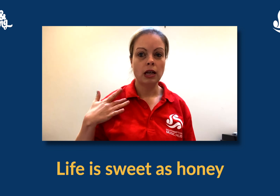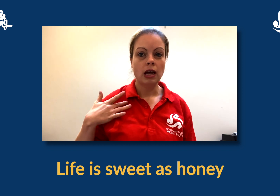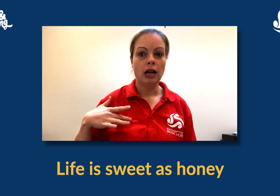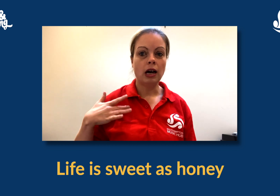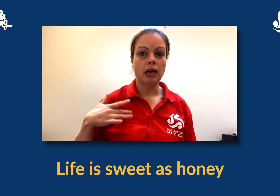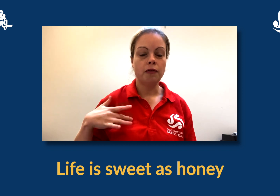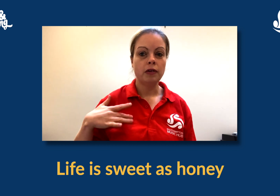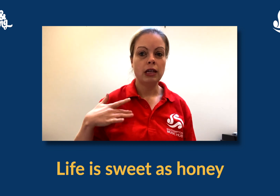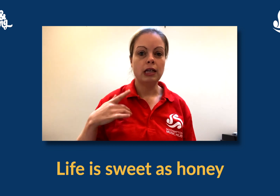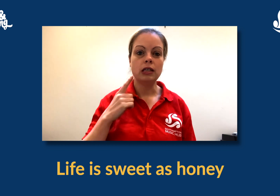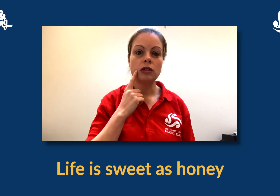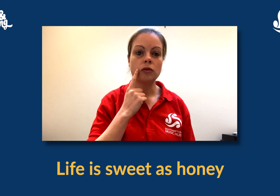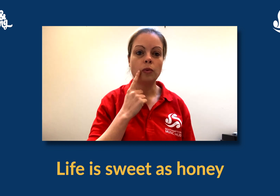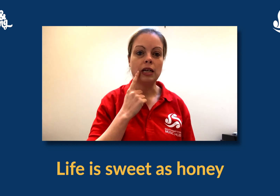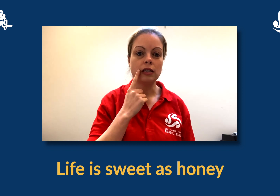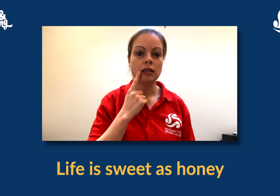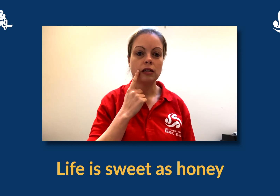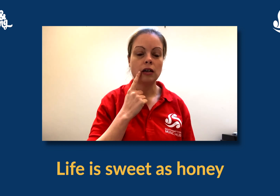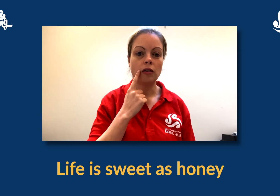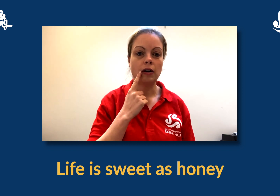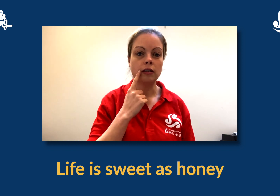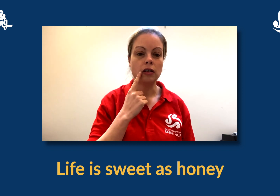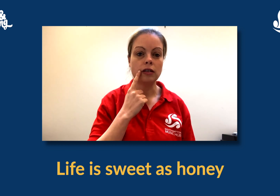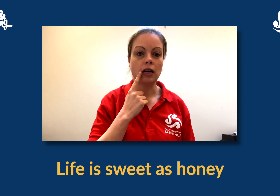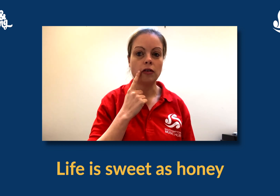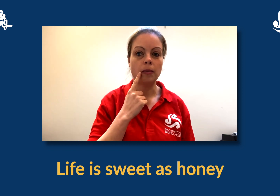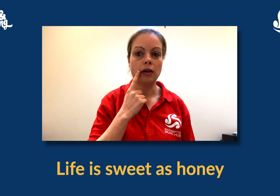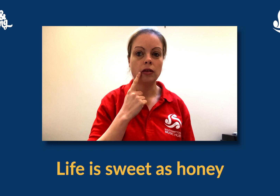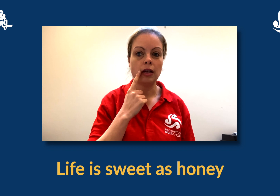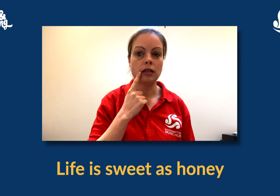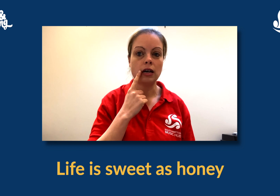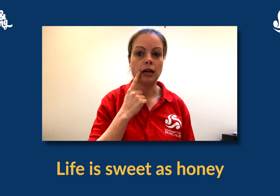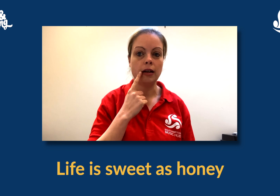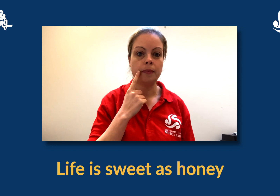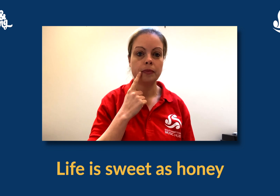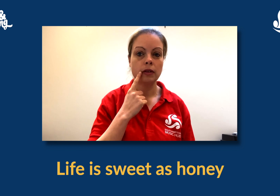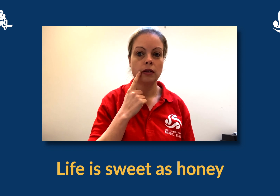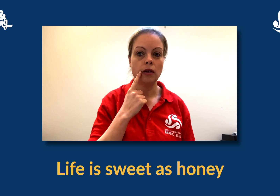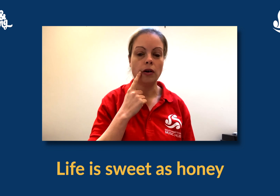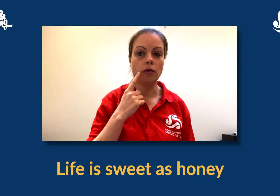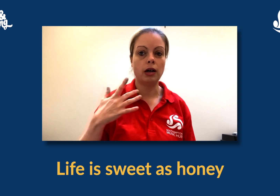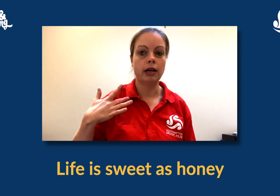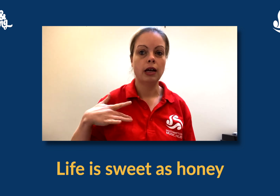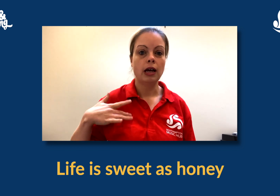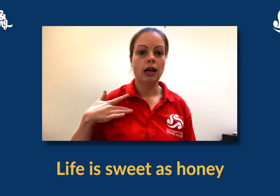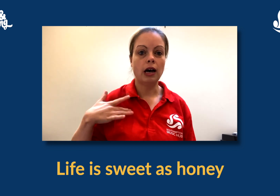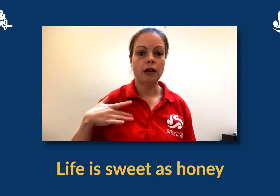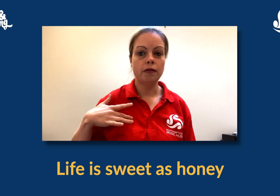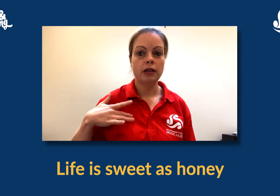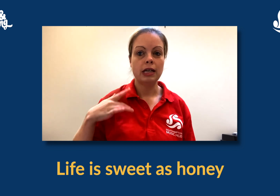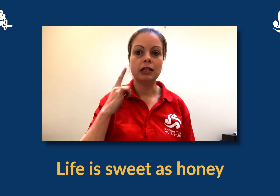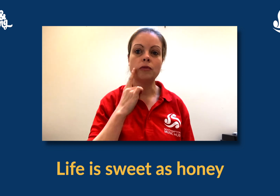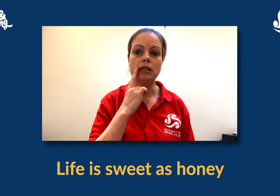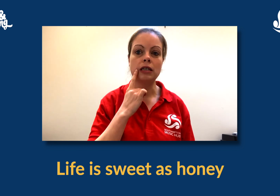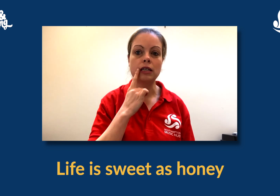rubs. Life is sweet, circle around the side of your mouth, as honey. The whole line,